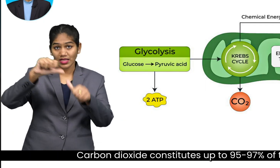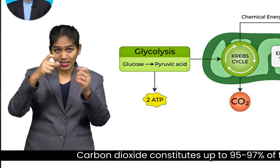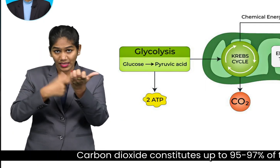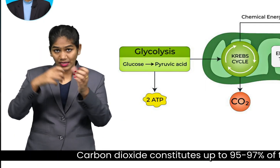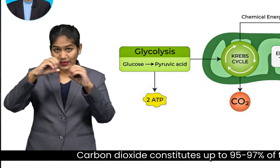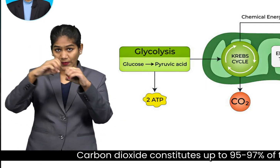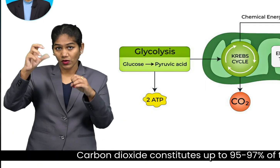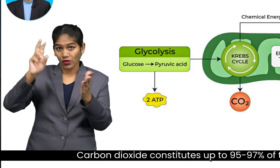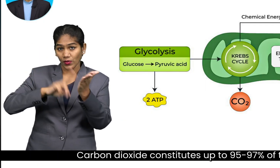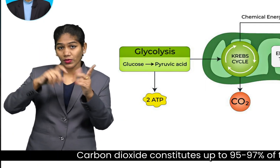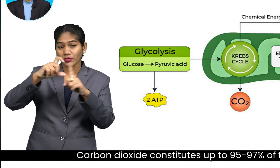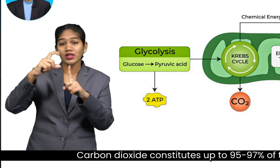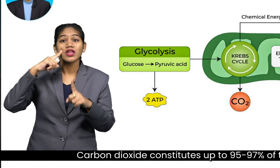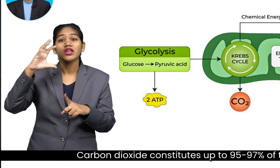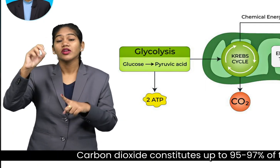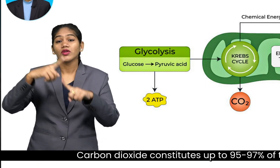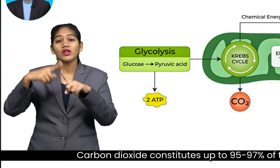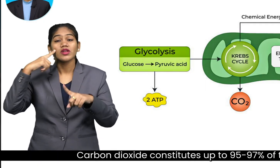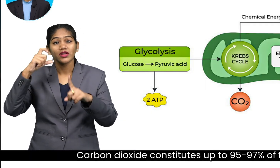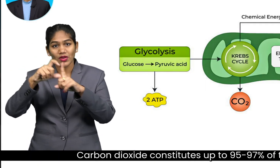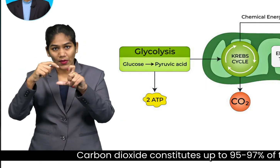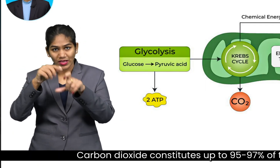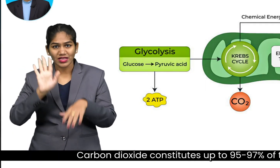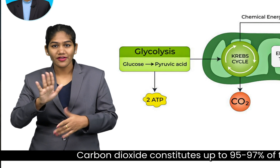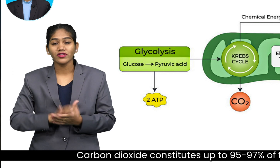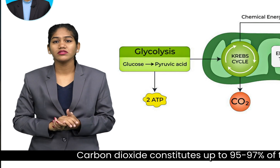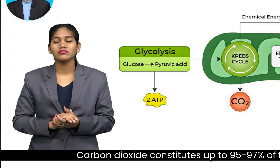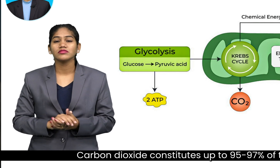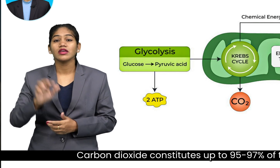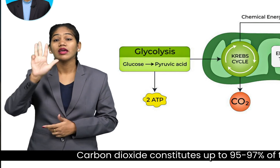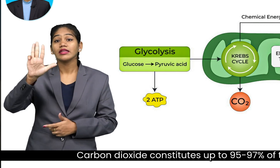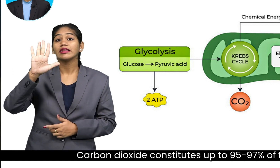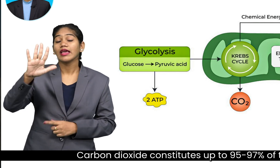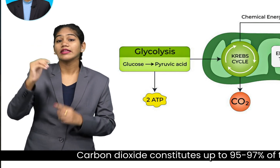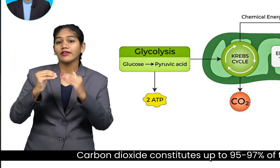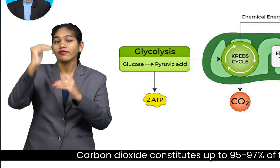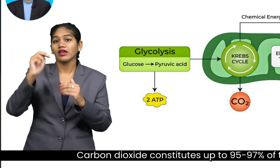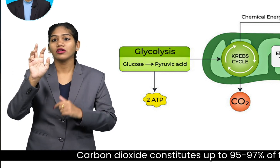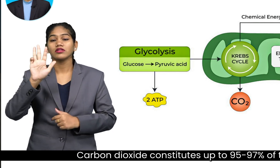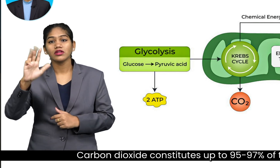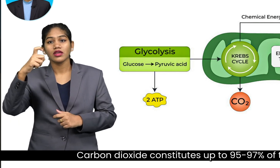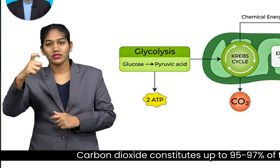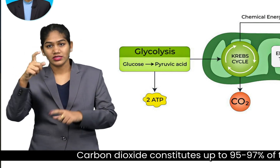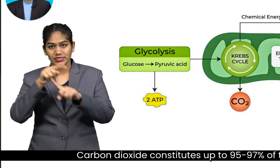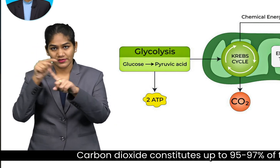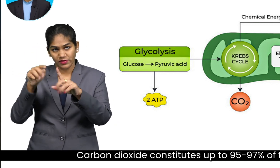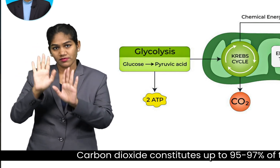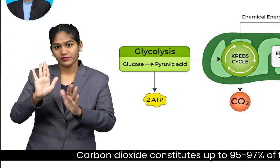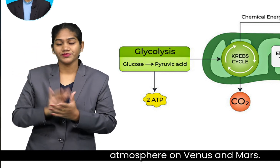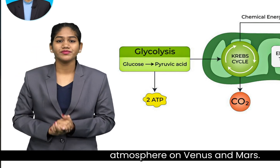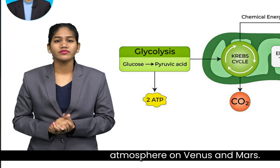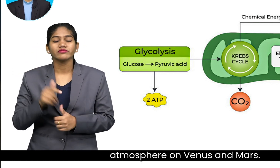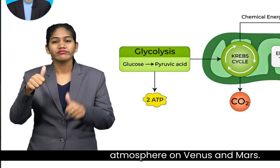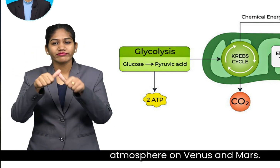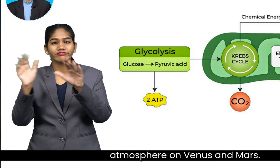Carbon dioxide constitutes up to 95 to 97% of